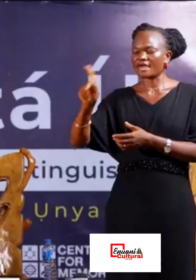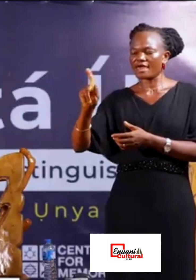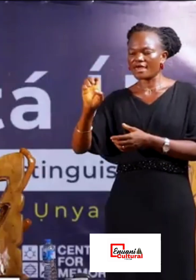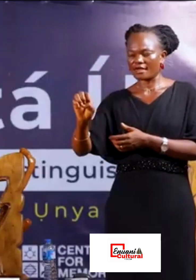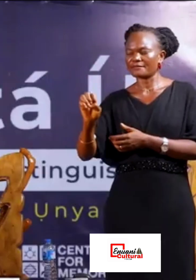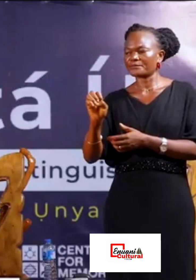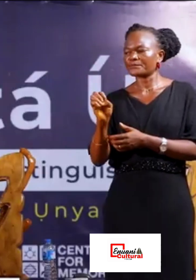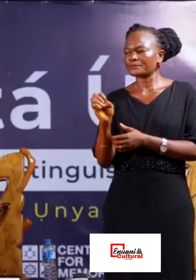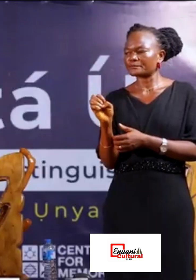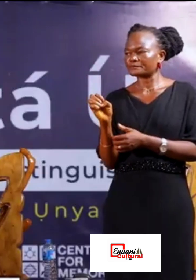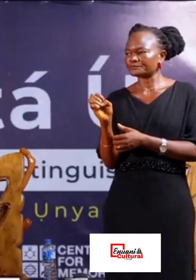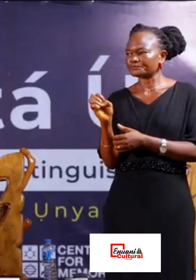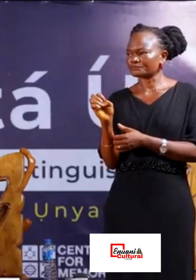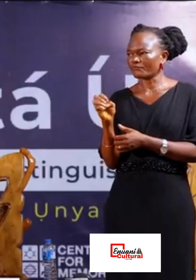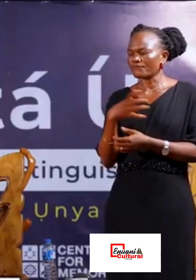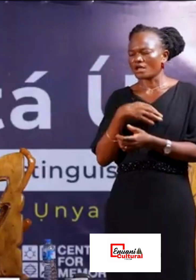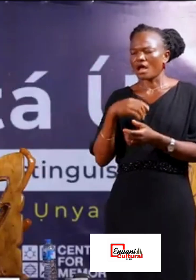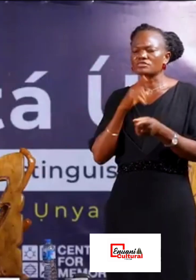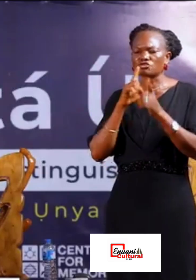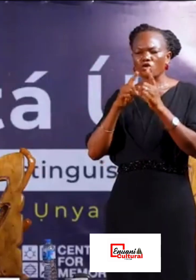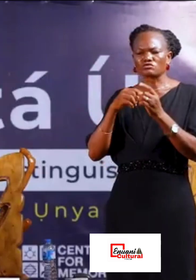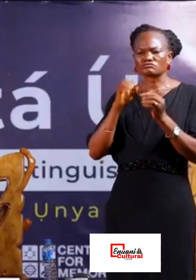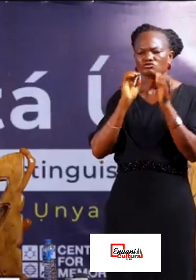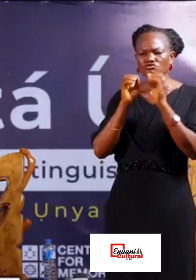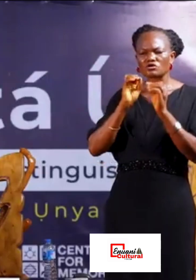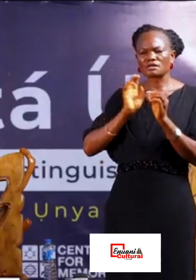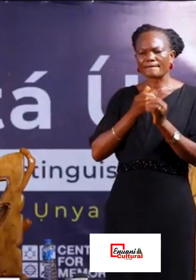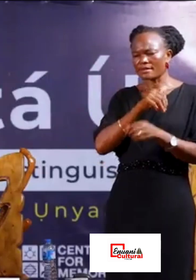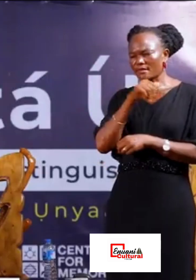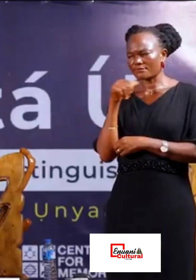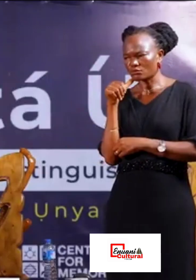Ihiala. And he talked about agriculture,